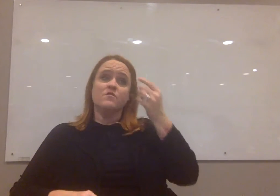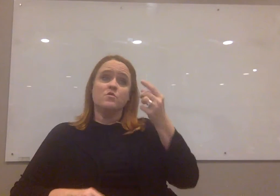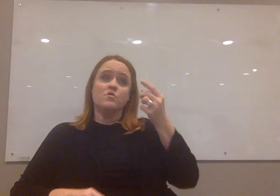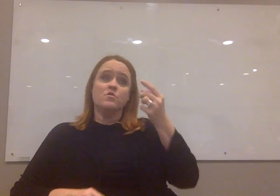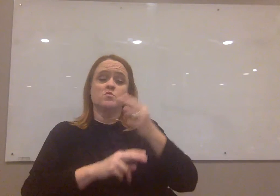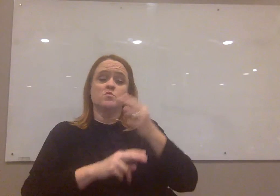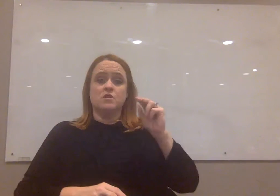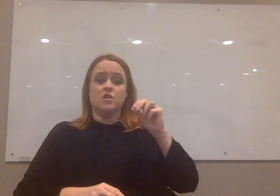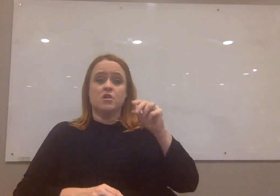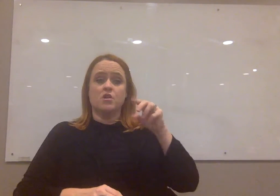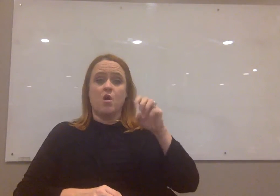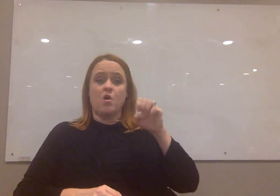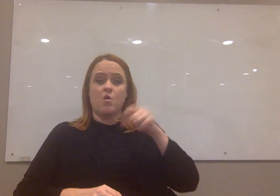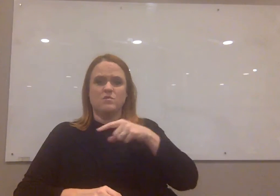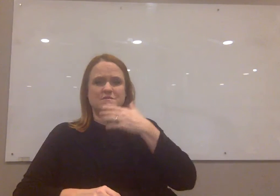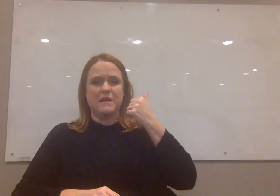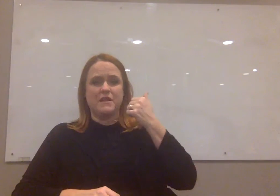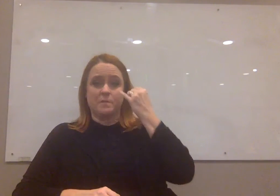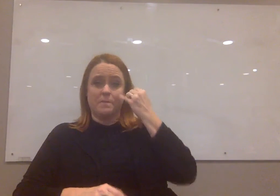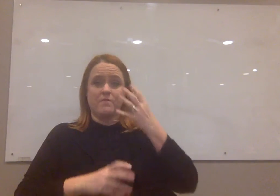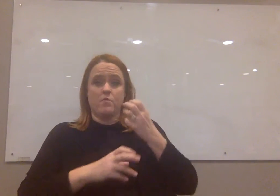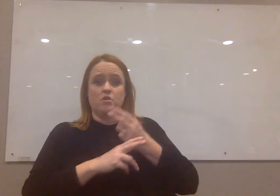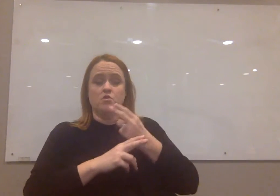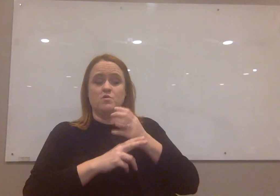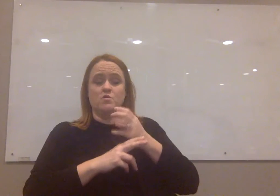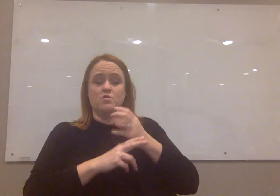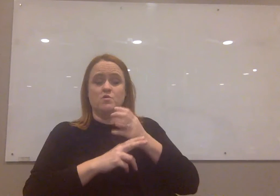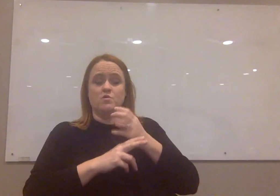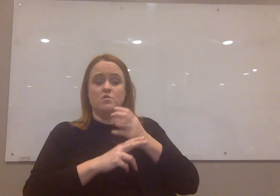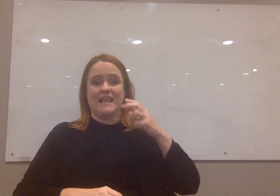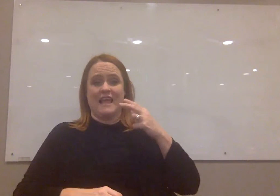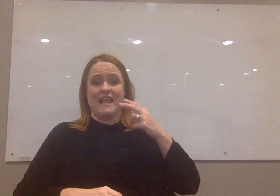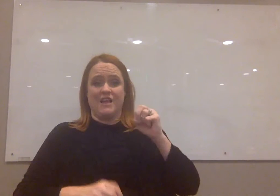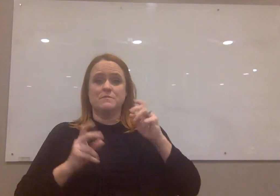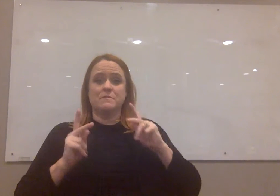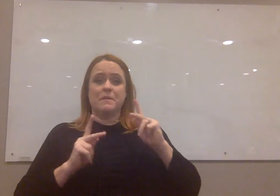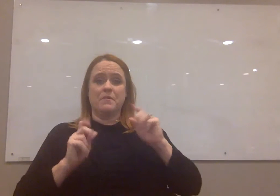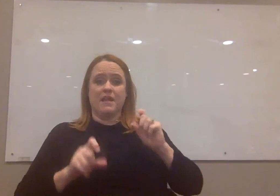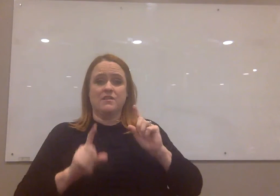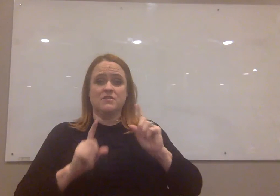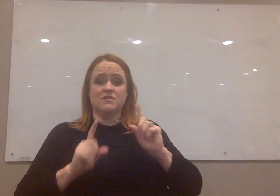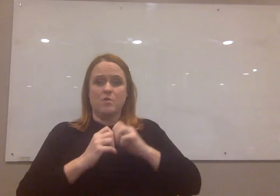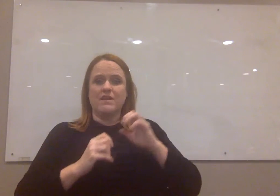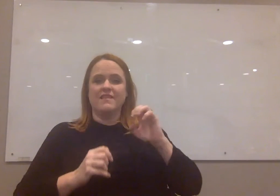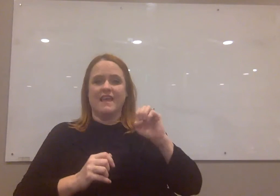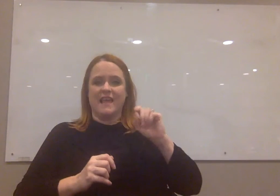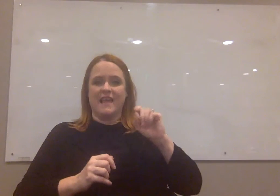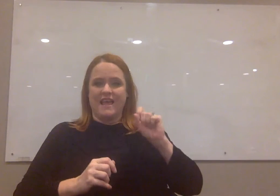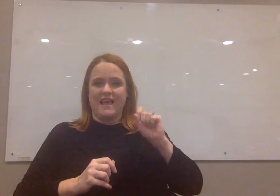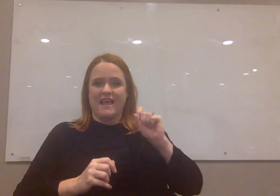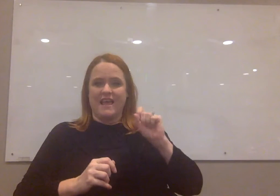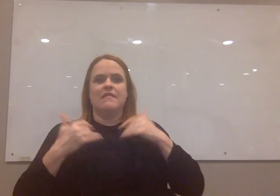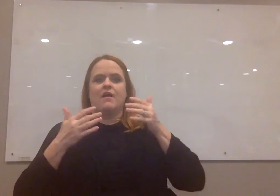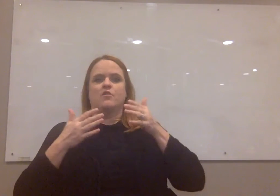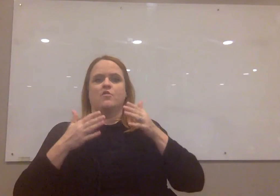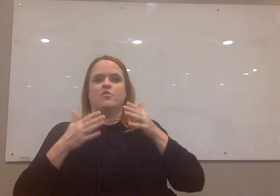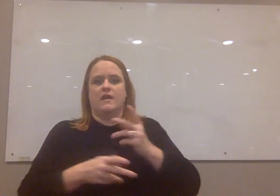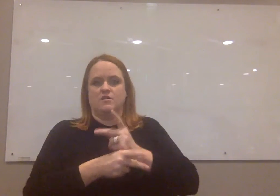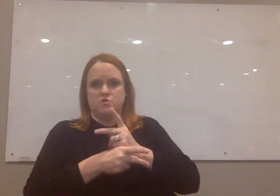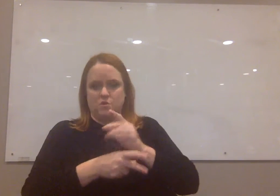for I'm going to use it as a cache that a bunch of people can talk to. Yeah. Ets is a much lighter way to do that For shared state. in an Erlang